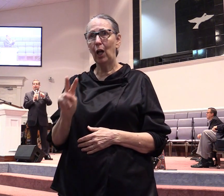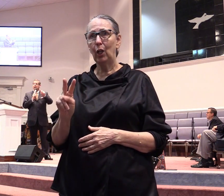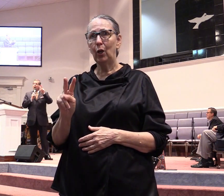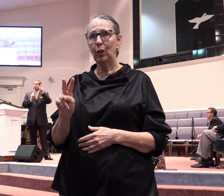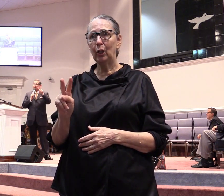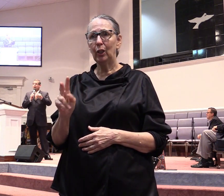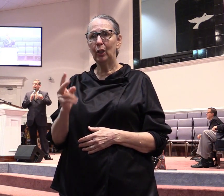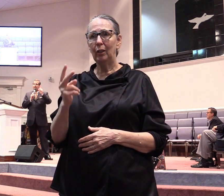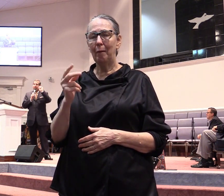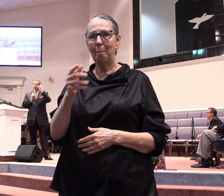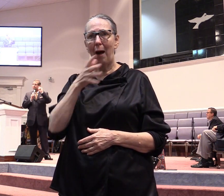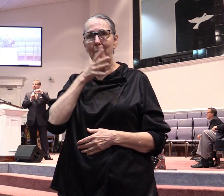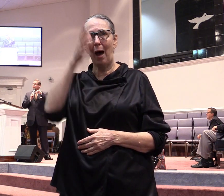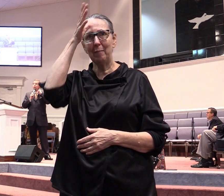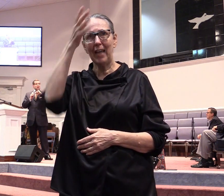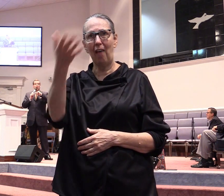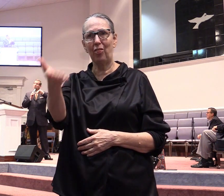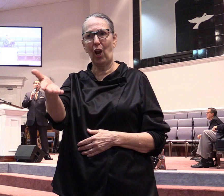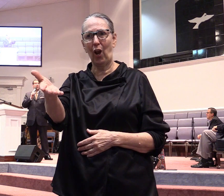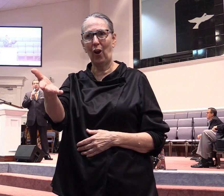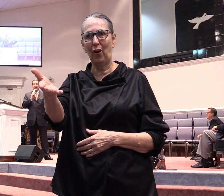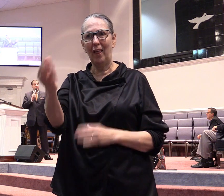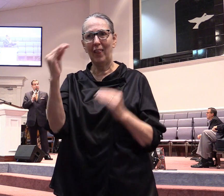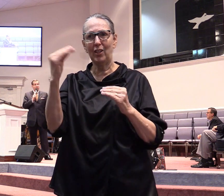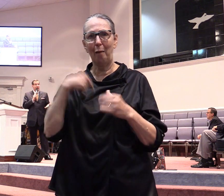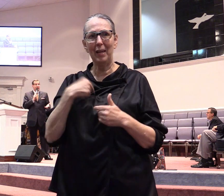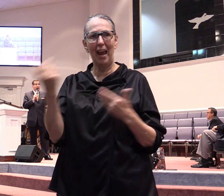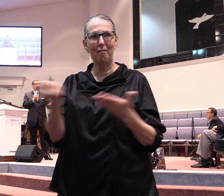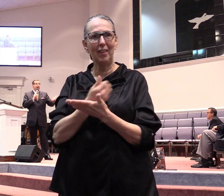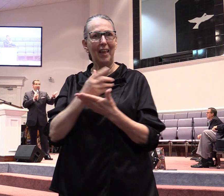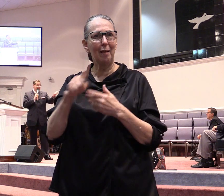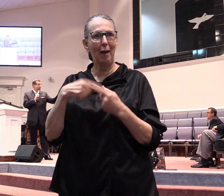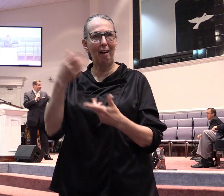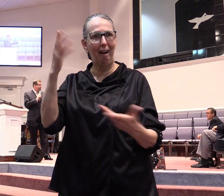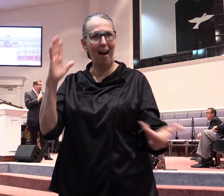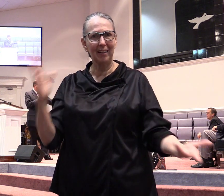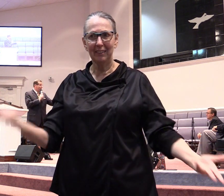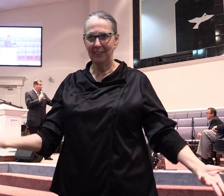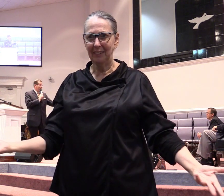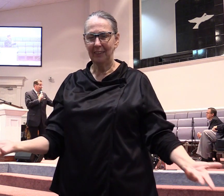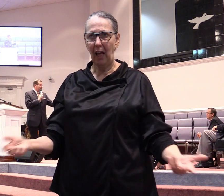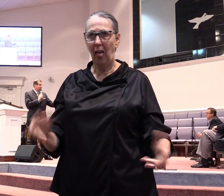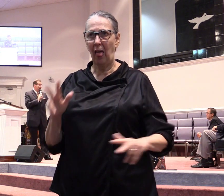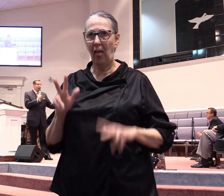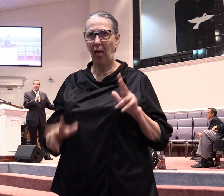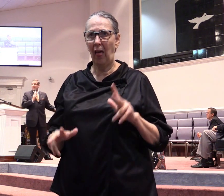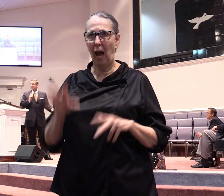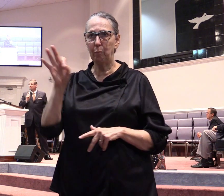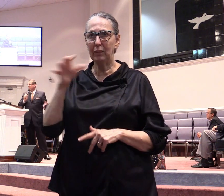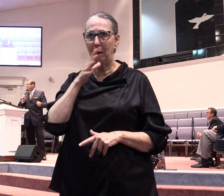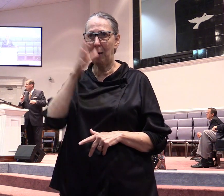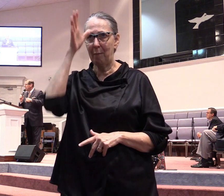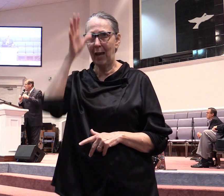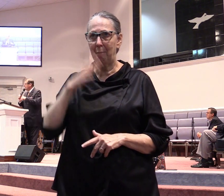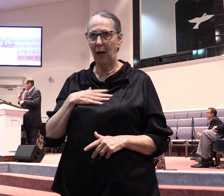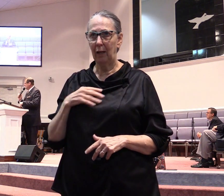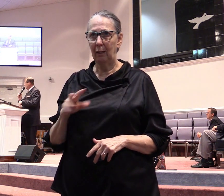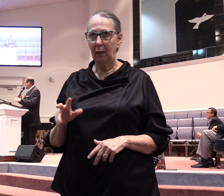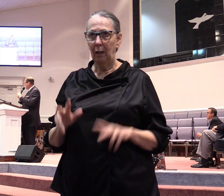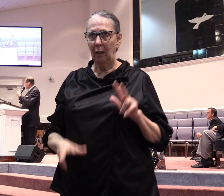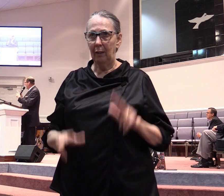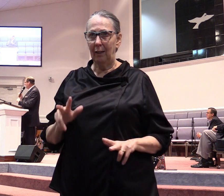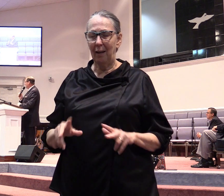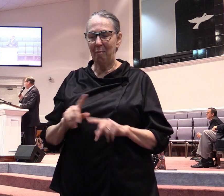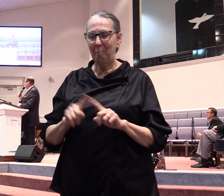the 2 eyes of my mom and dad, the people who had taught me everything I knew about God. That's a pretty awkward moment to start. My friend, God